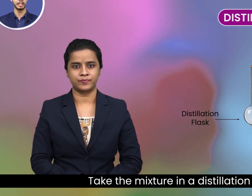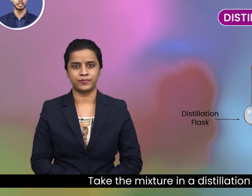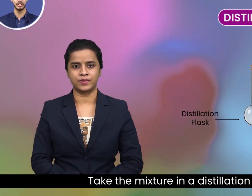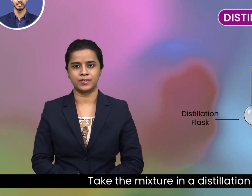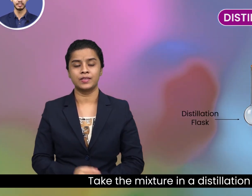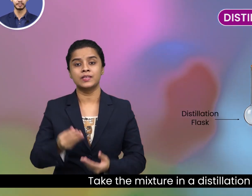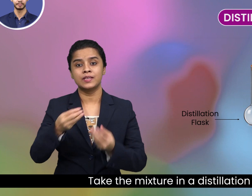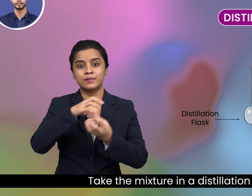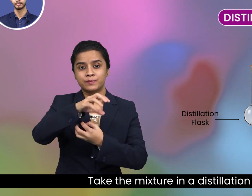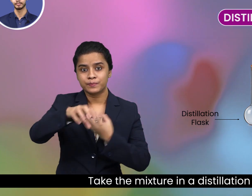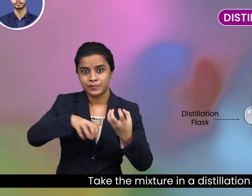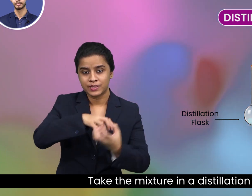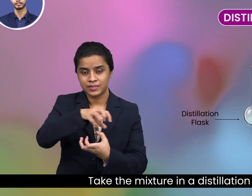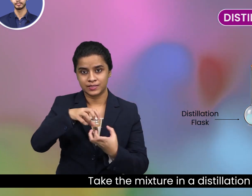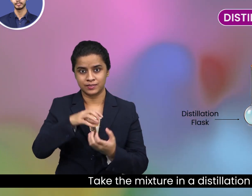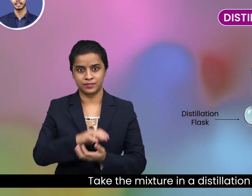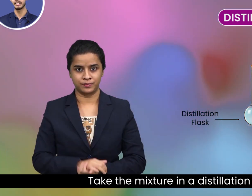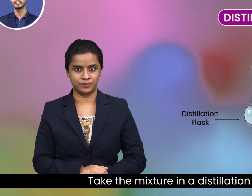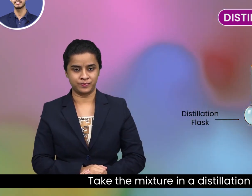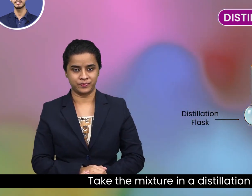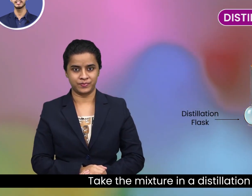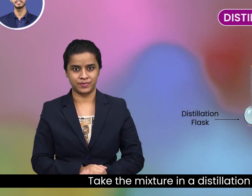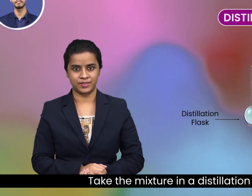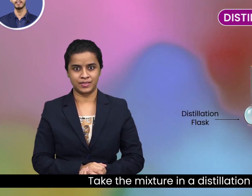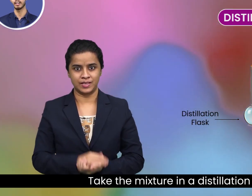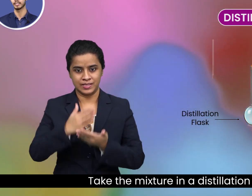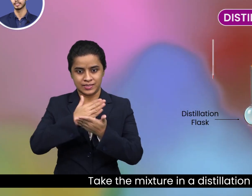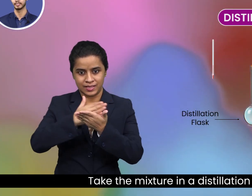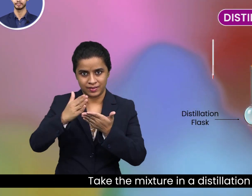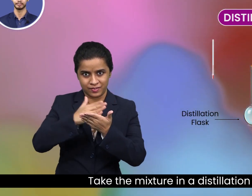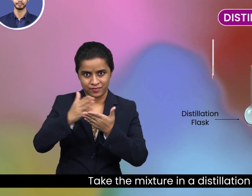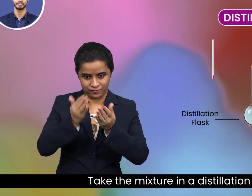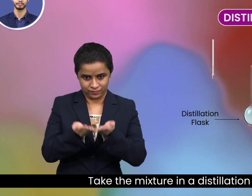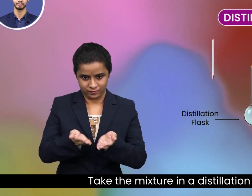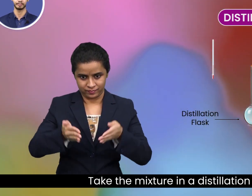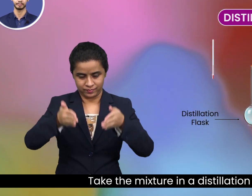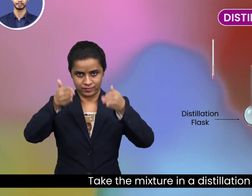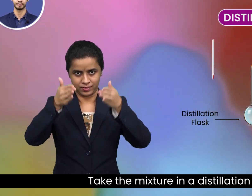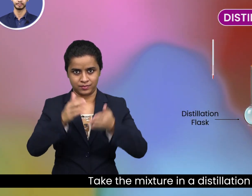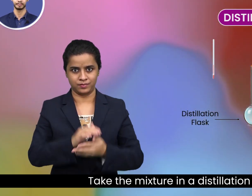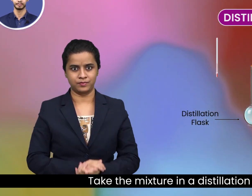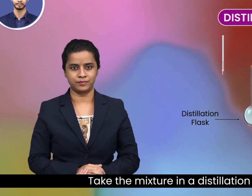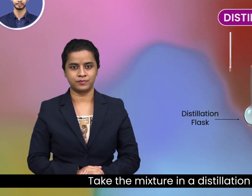Take the mixture in a distillation flask.